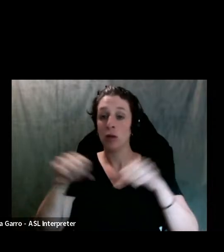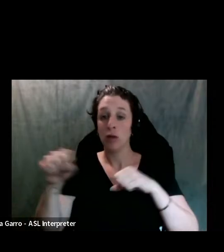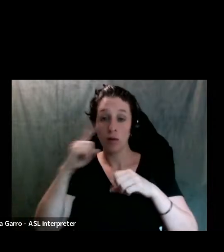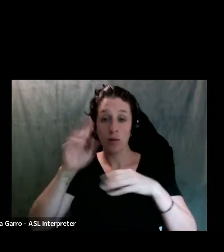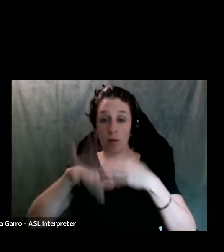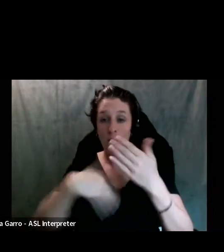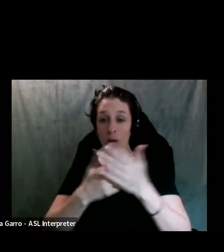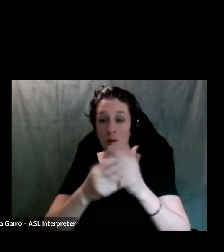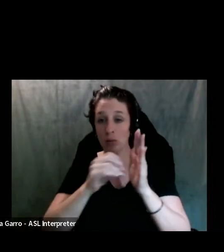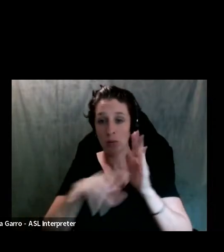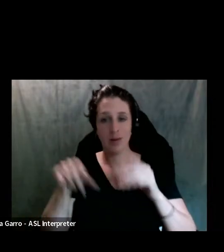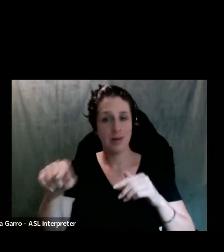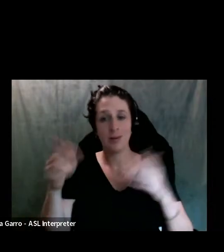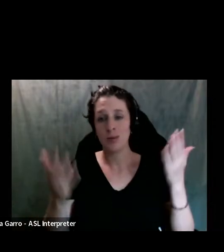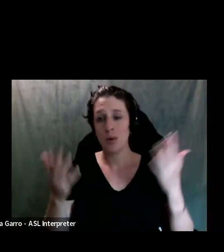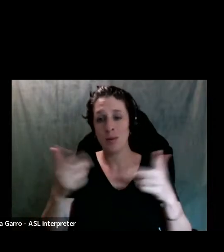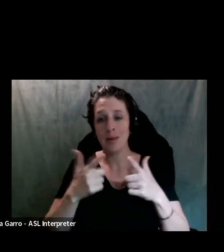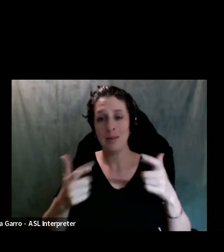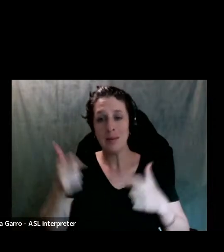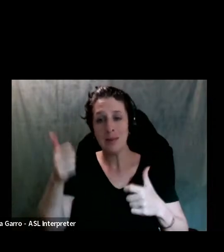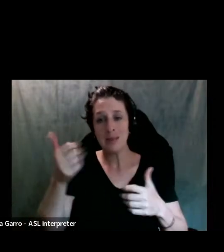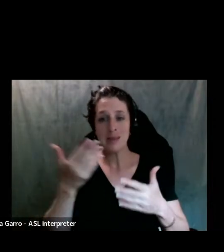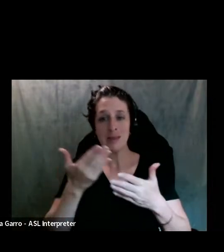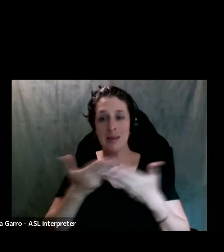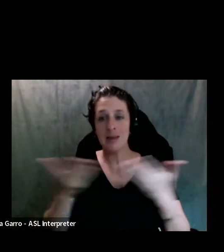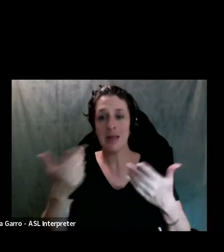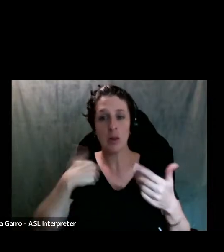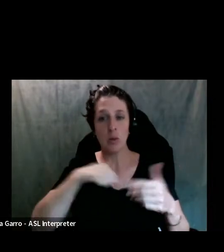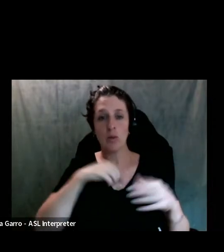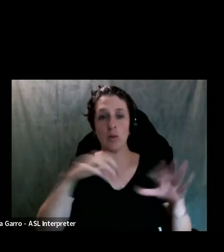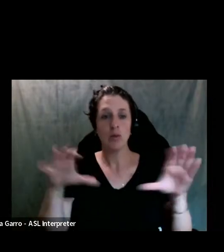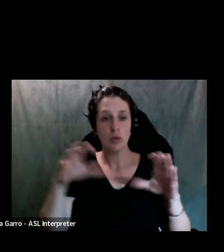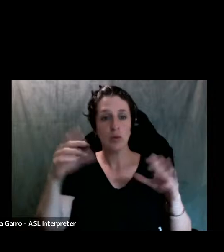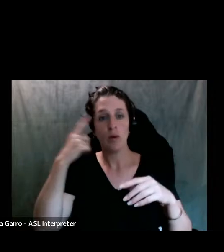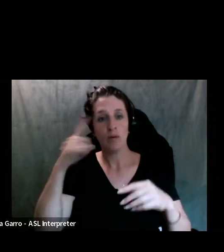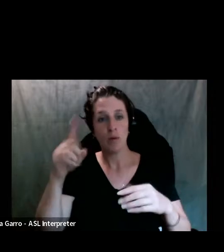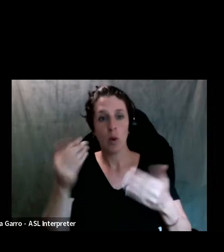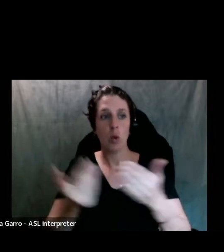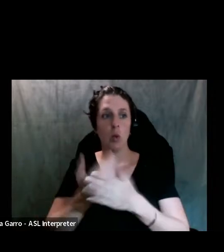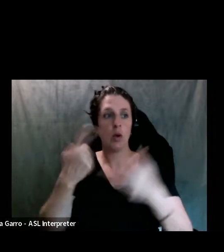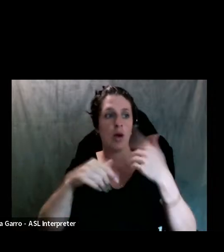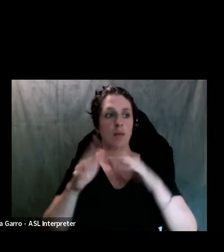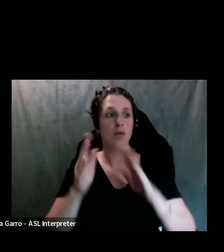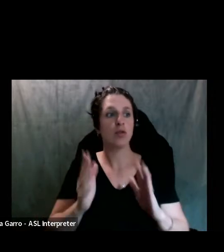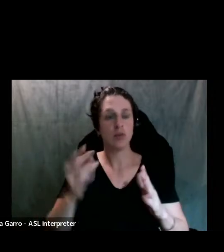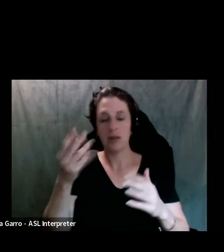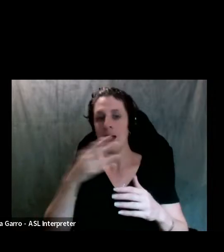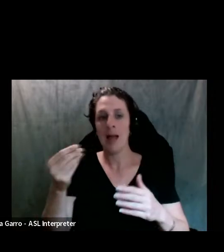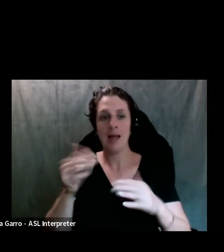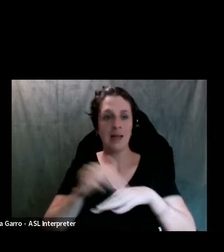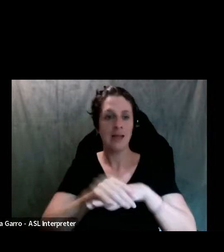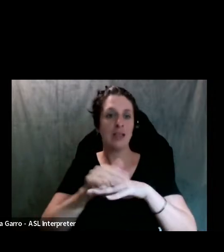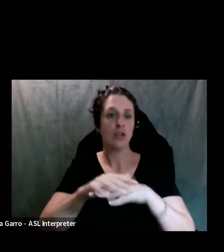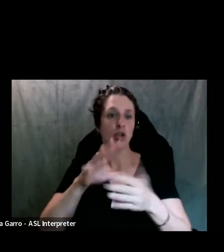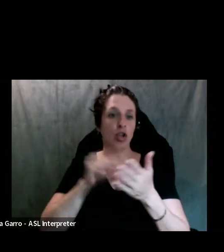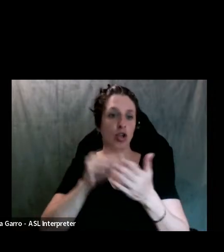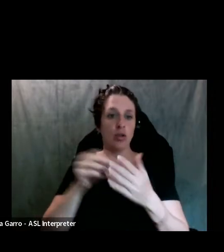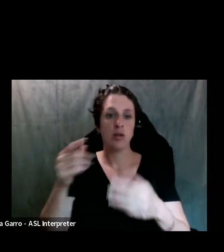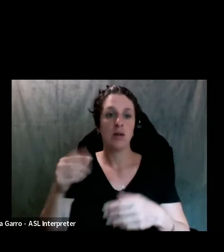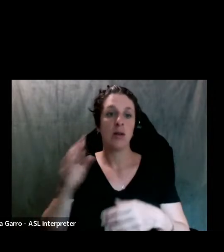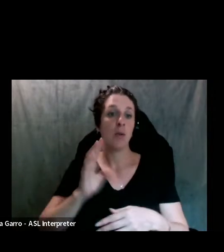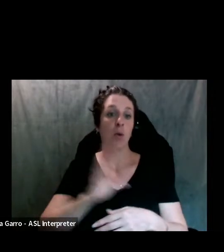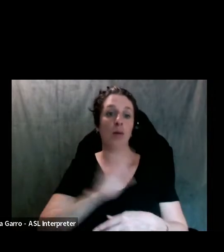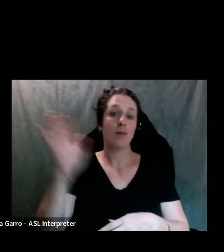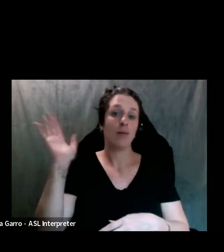is probably the biggest thing we've done for newcomers and English learners, and the board, we used to live in this world where